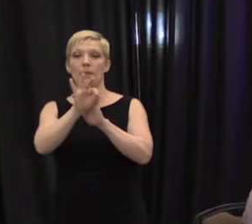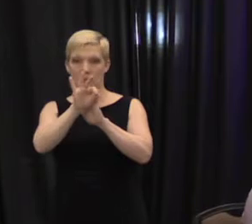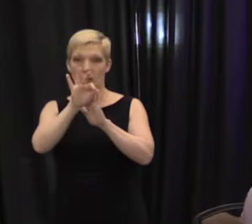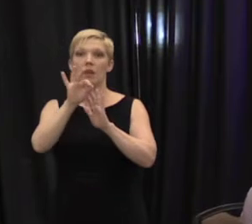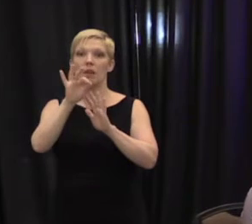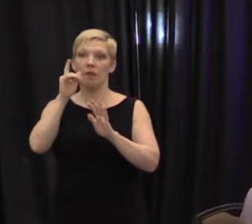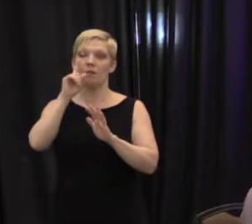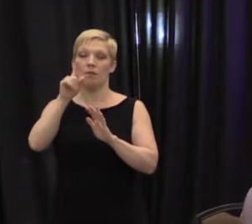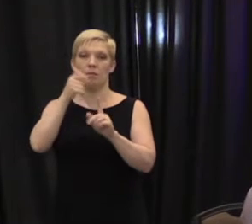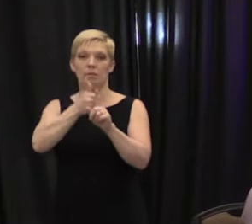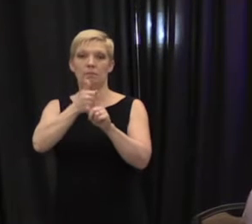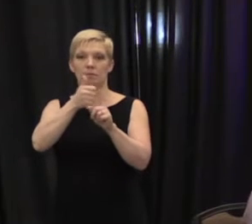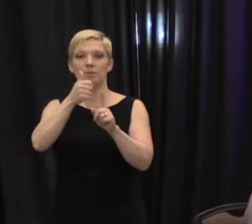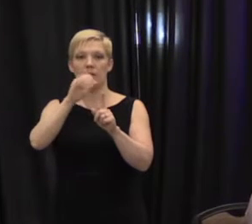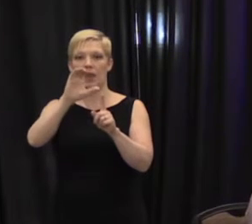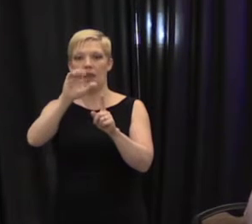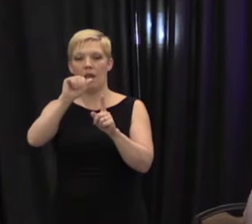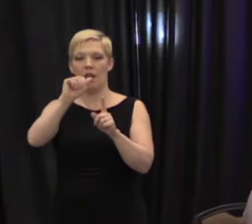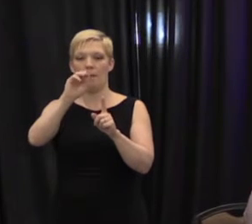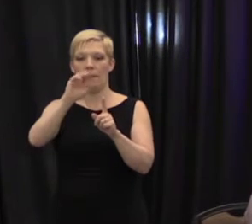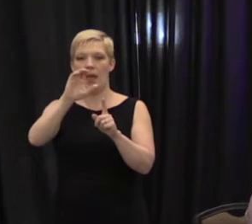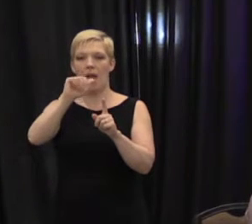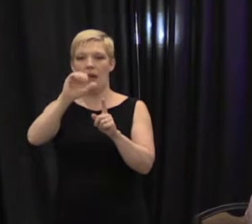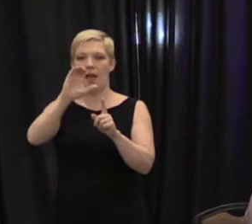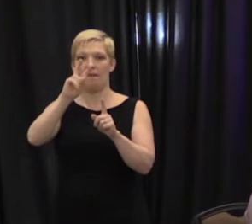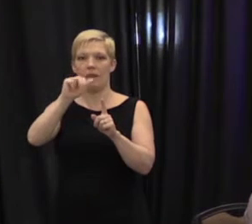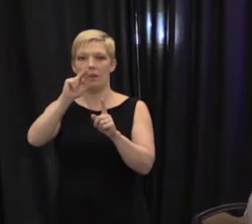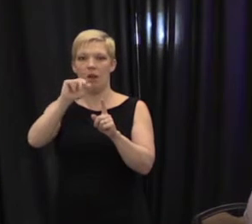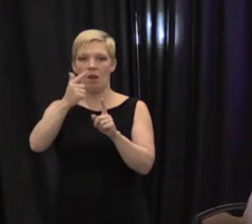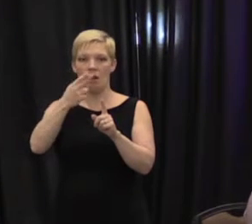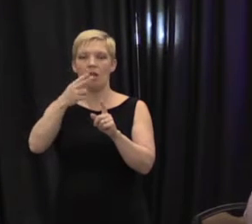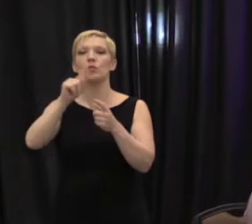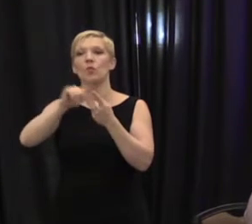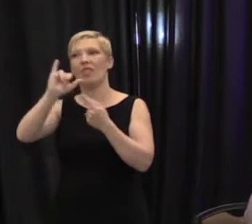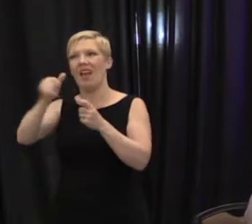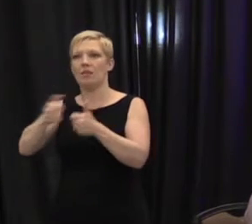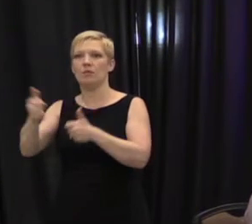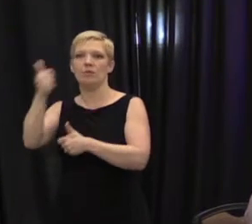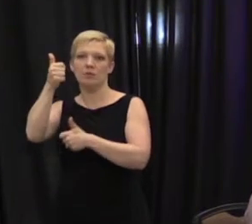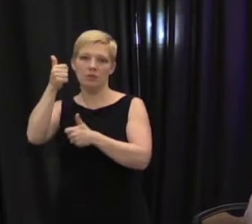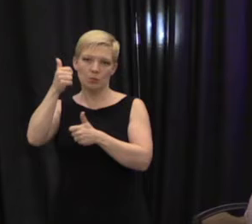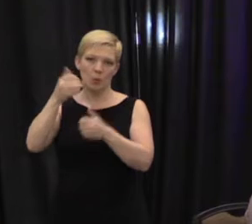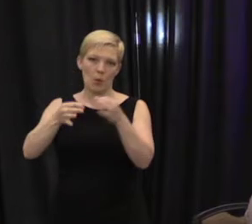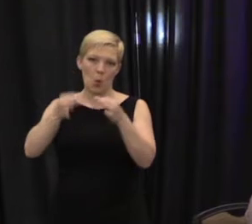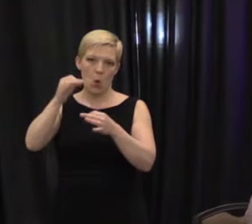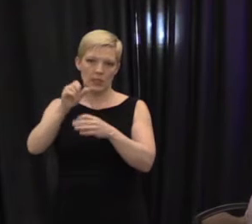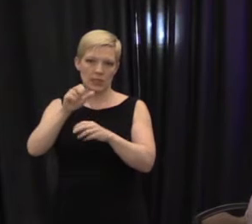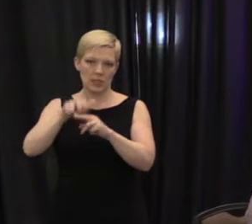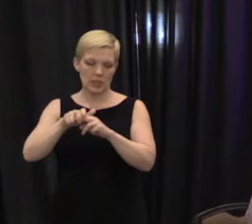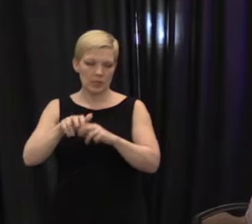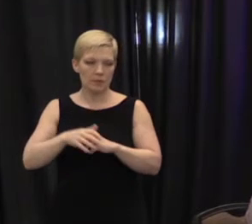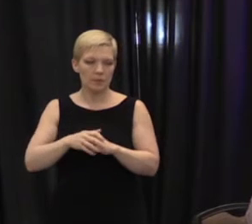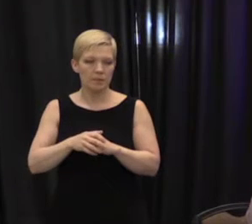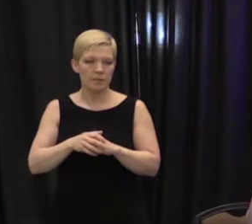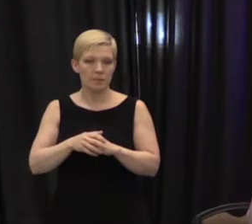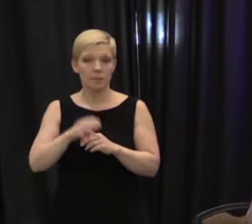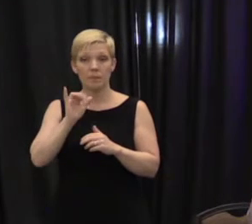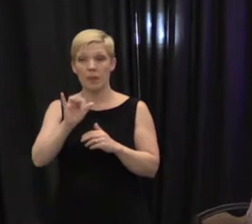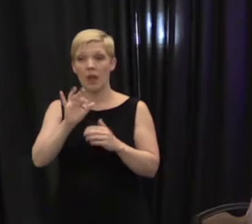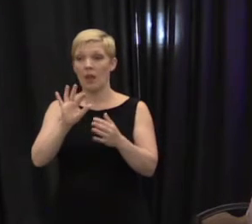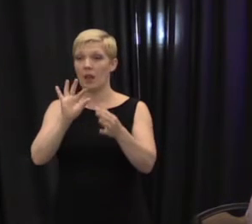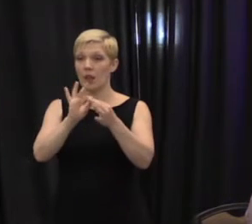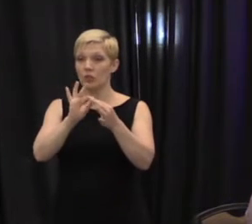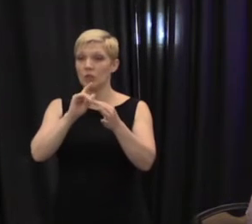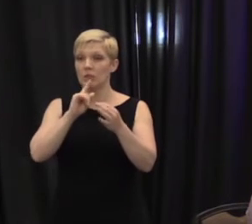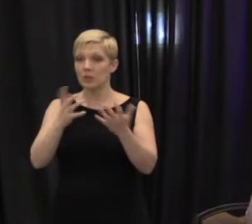the Supreme Court seat. Something that's also critical when we think about the Global South, Global North, and connections are the International